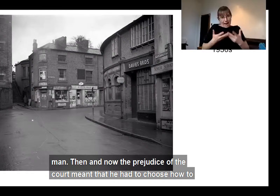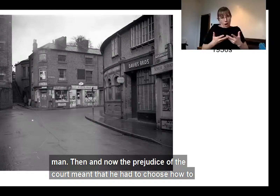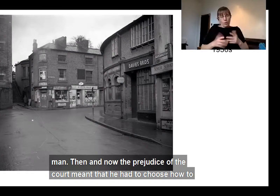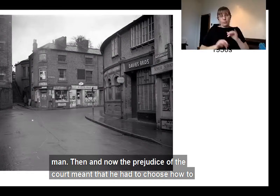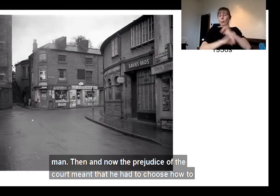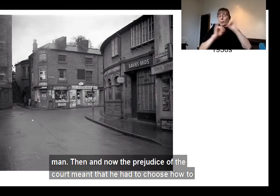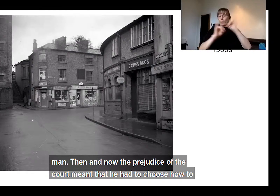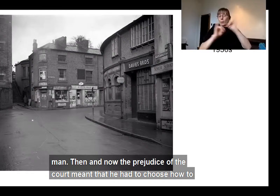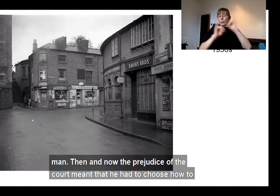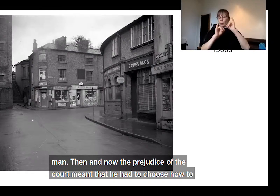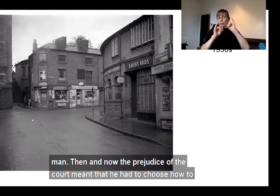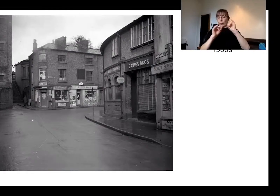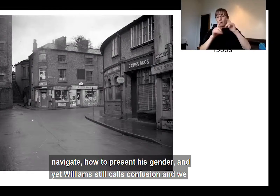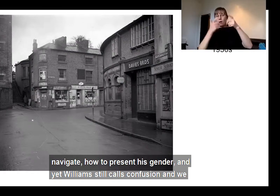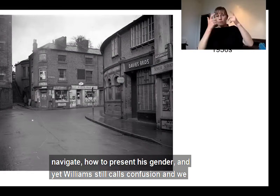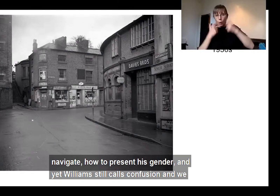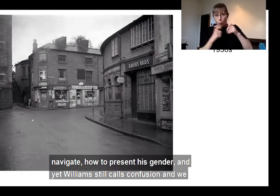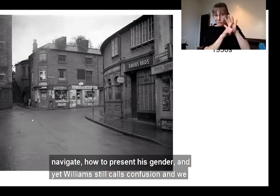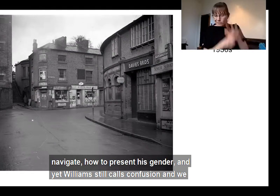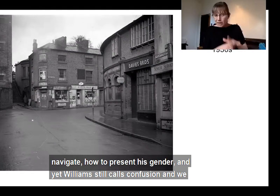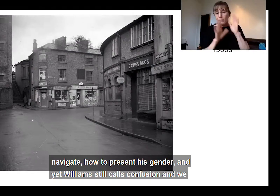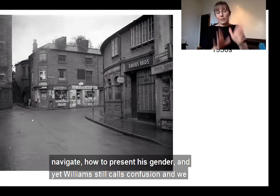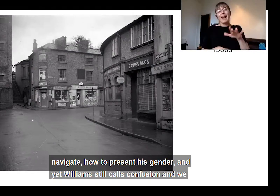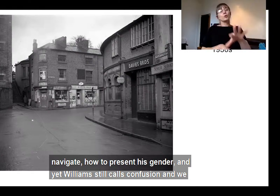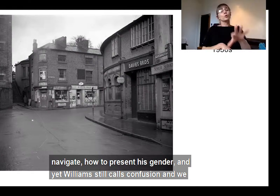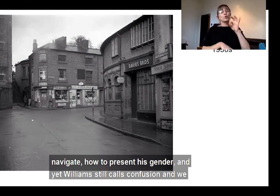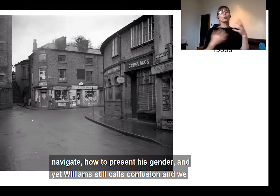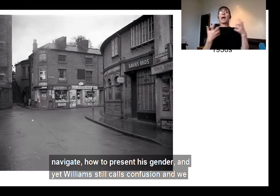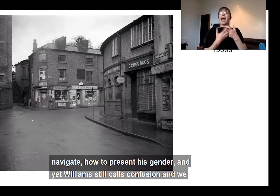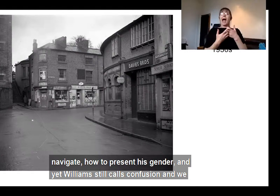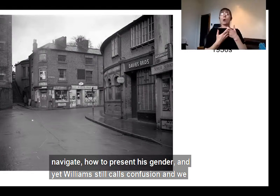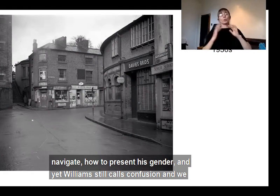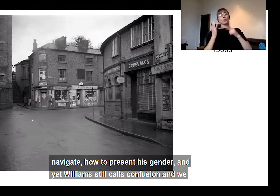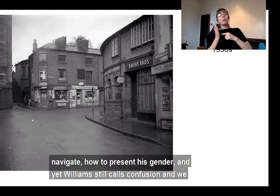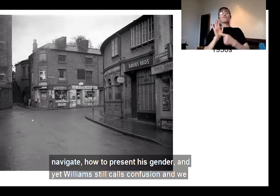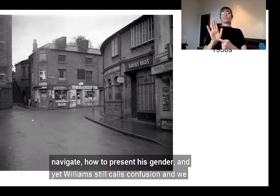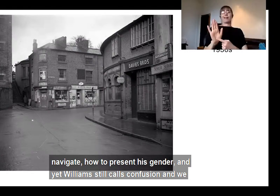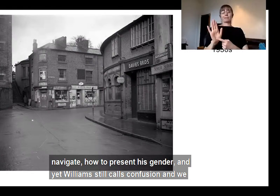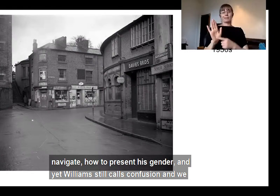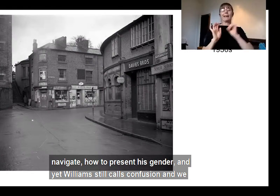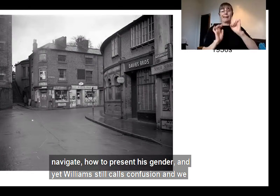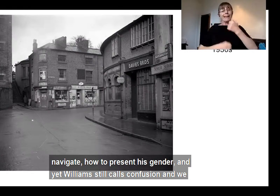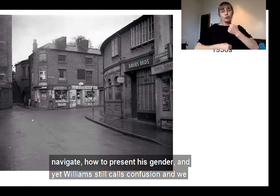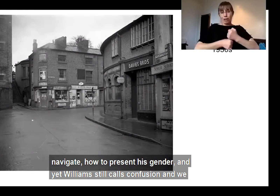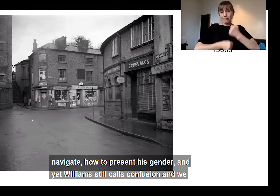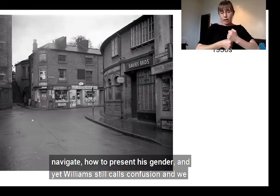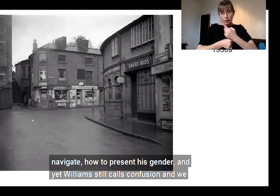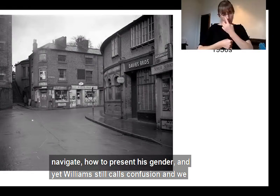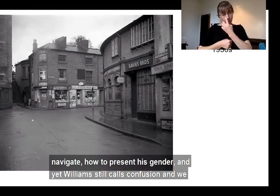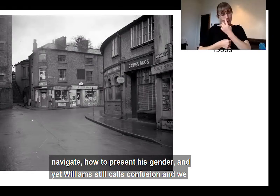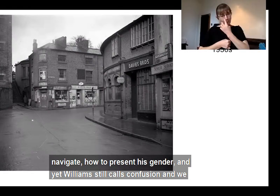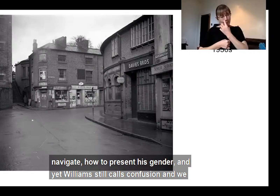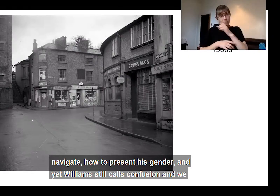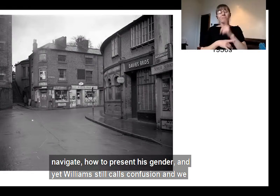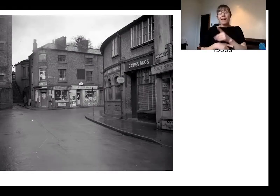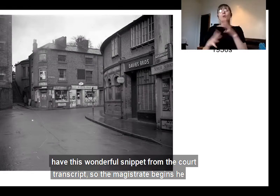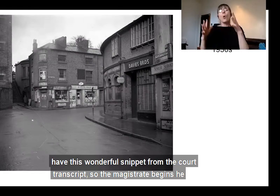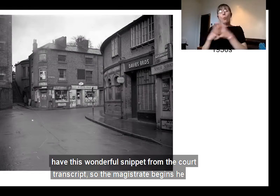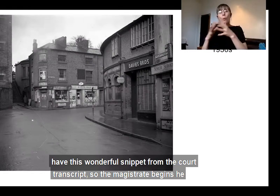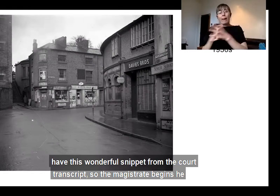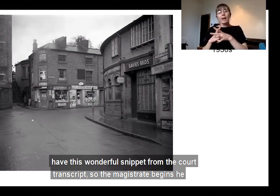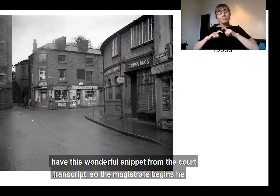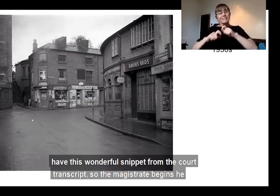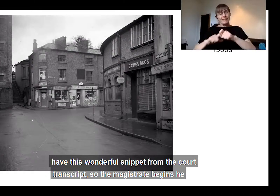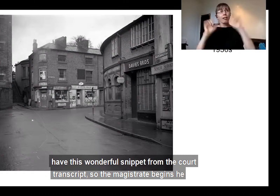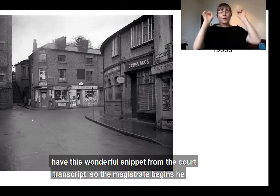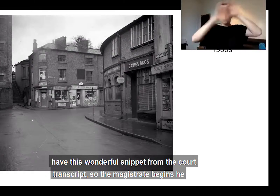court meant that he had to choose how to navigate, how to present his gender. And yet, Williams still caused confusion, and